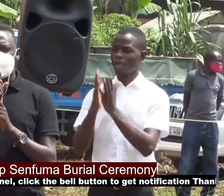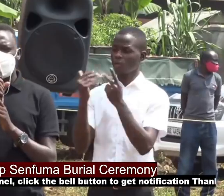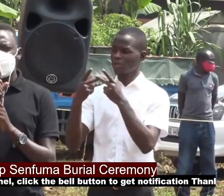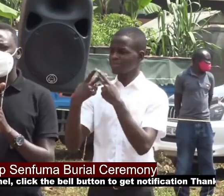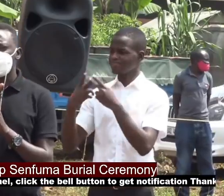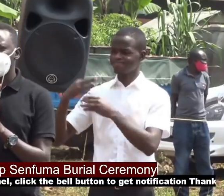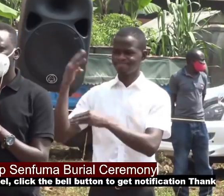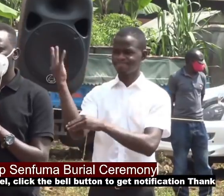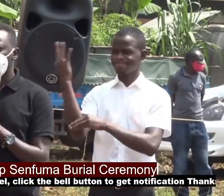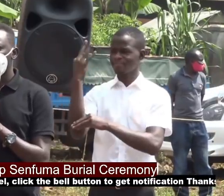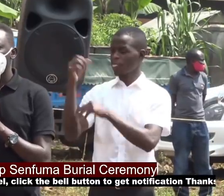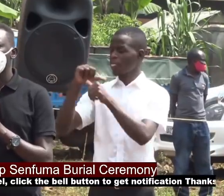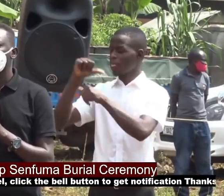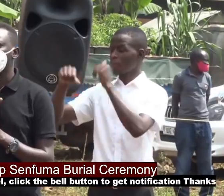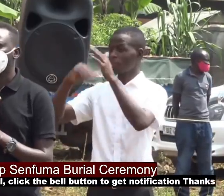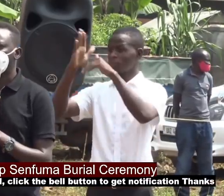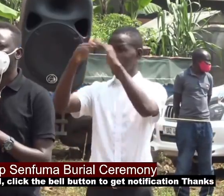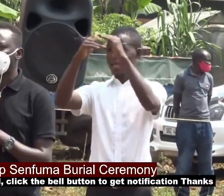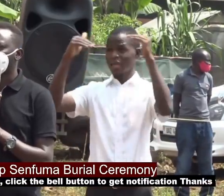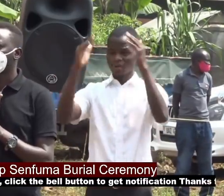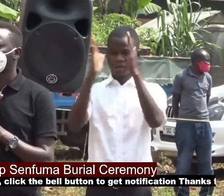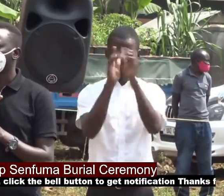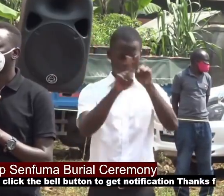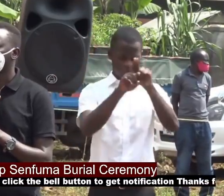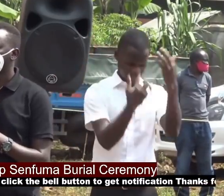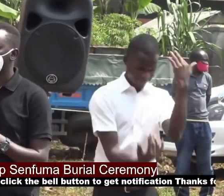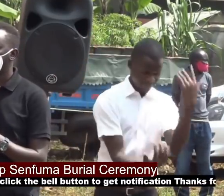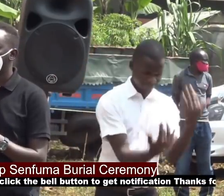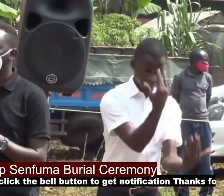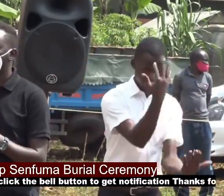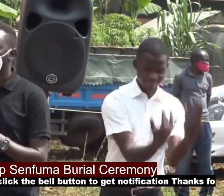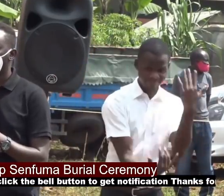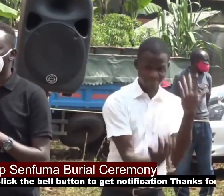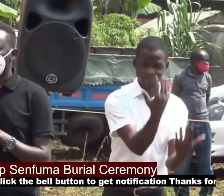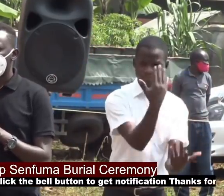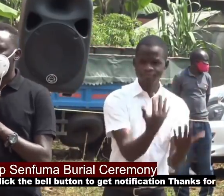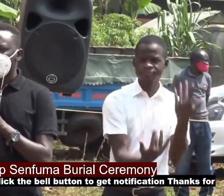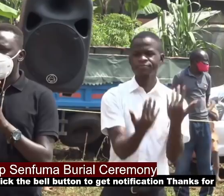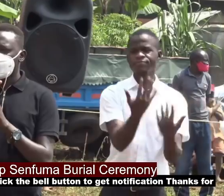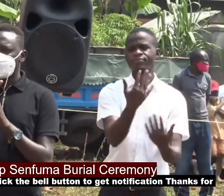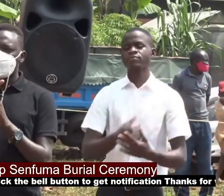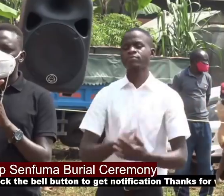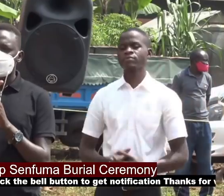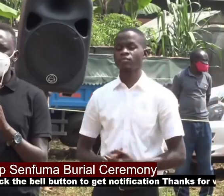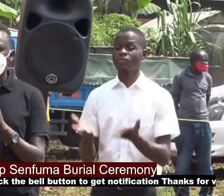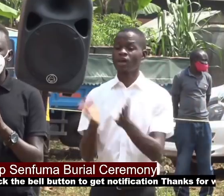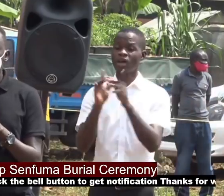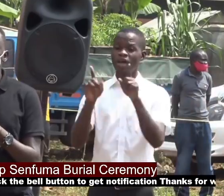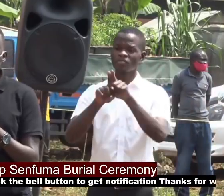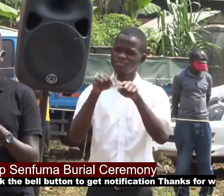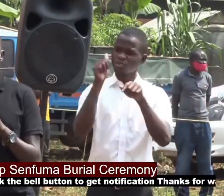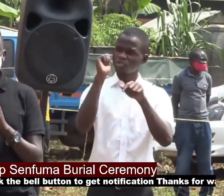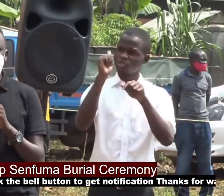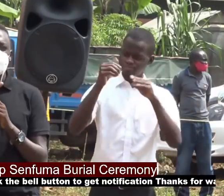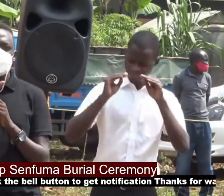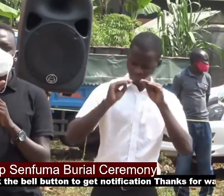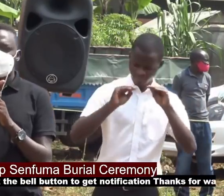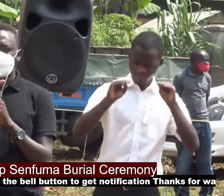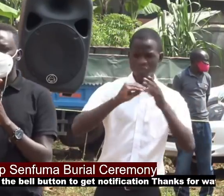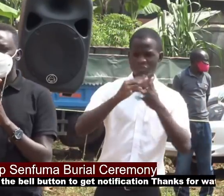ku ggulu neggeyeena. And he preached about heaven and hell. Natusomesa wadde twali baana